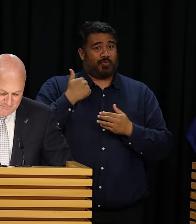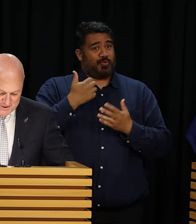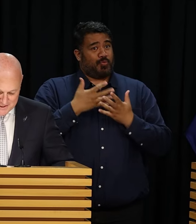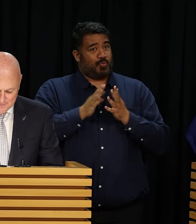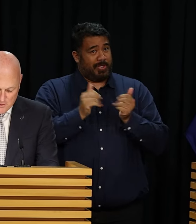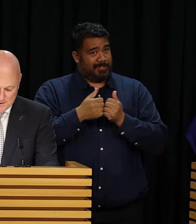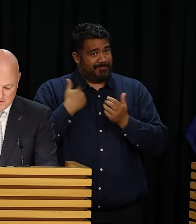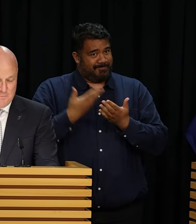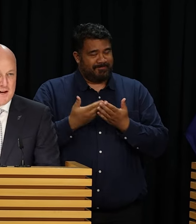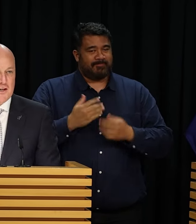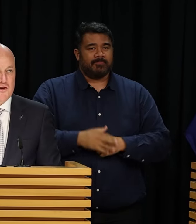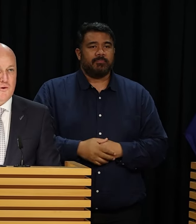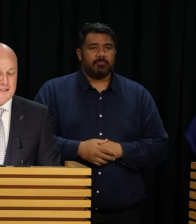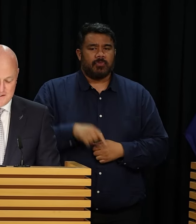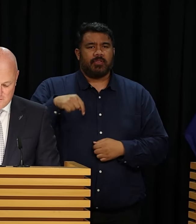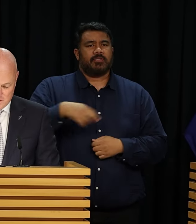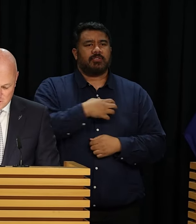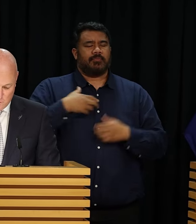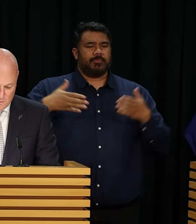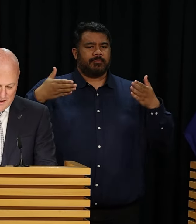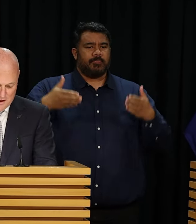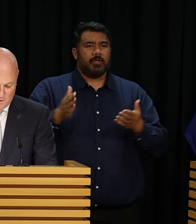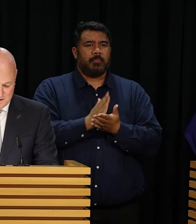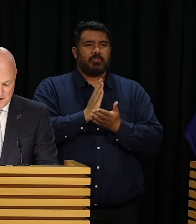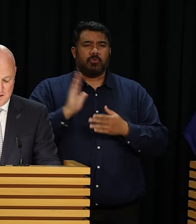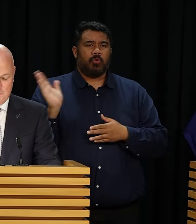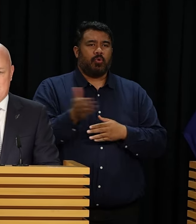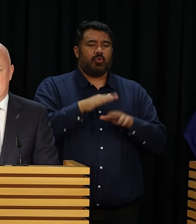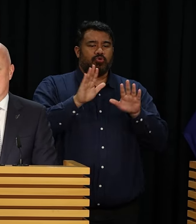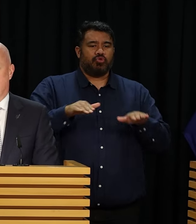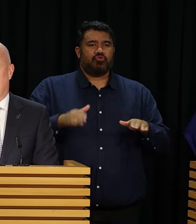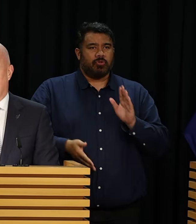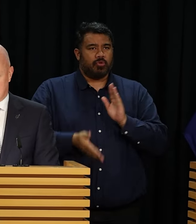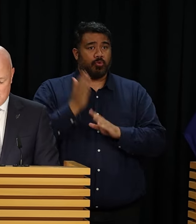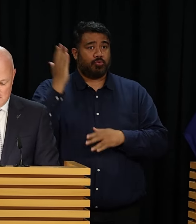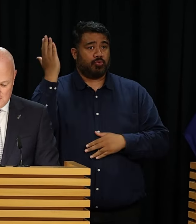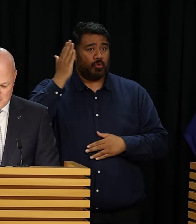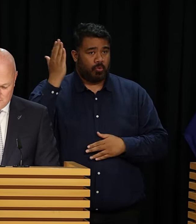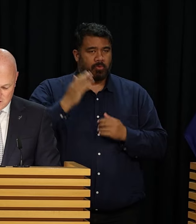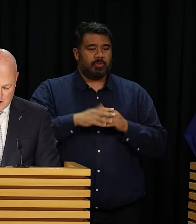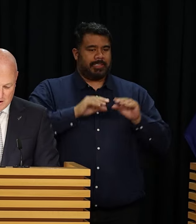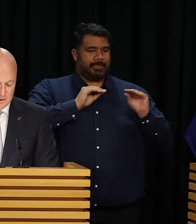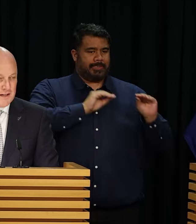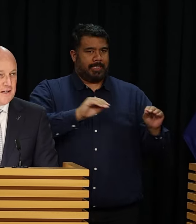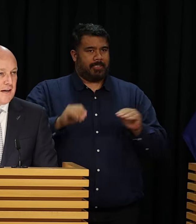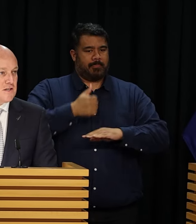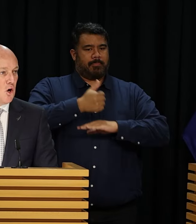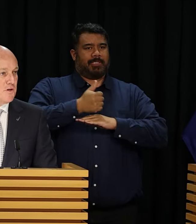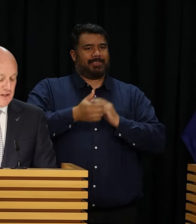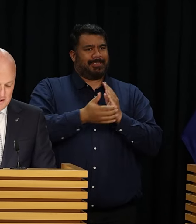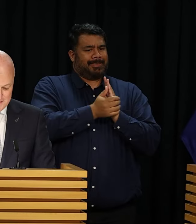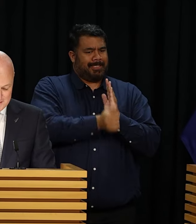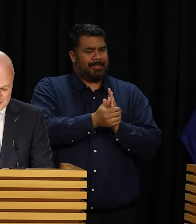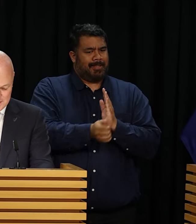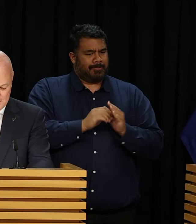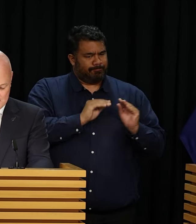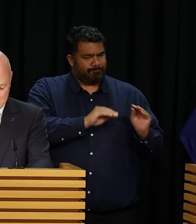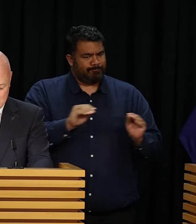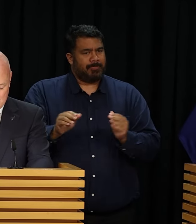This government is focused on making sure kids are in school and that we are teaching the basics brilliantly so that each and every child has the opportunity